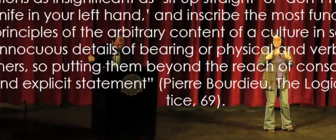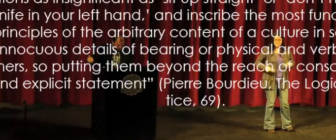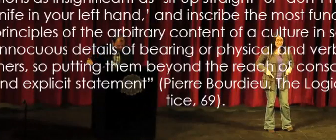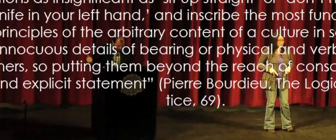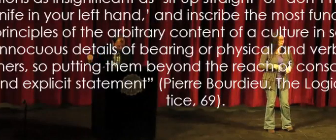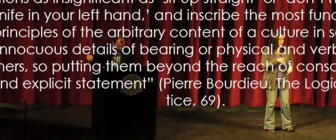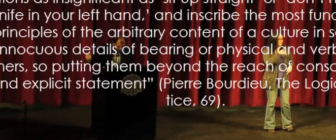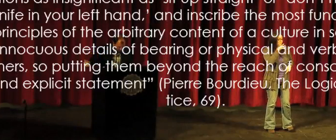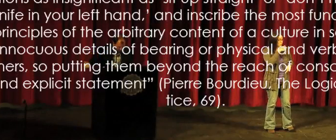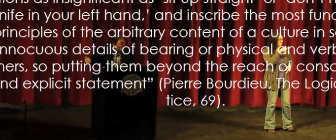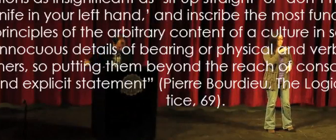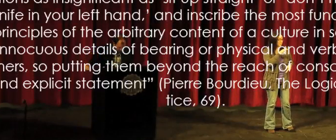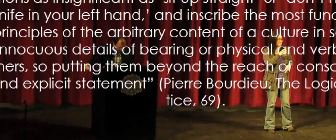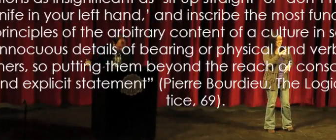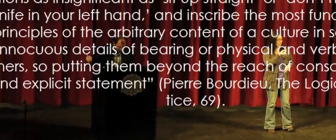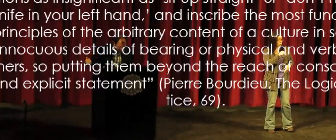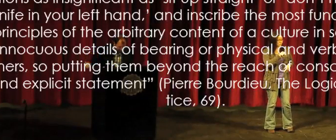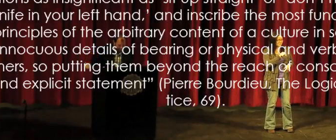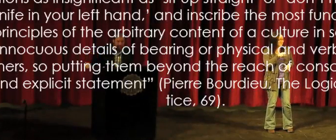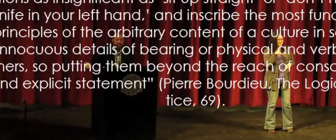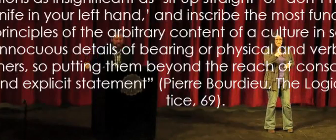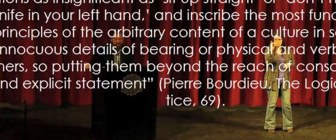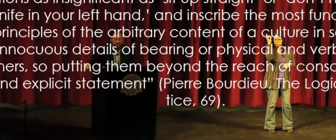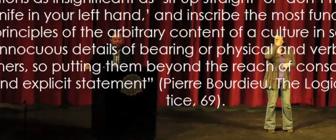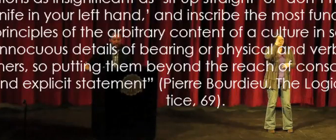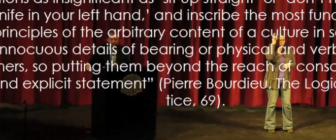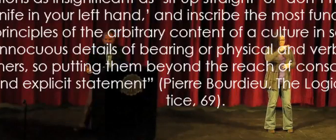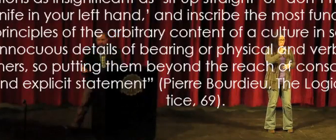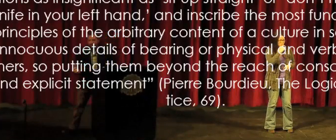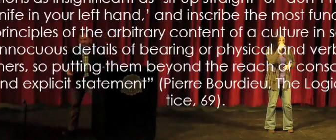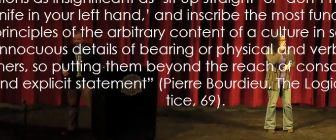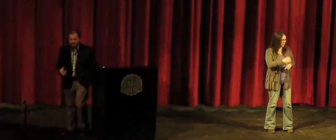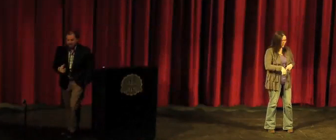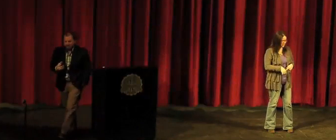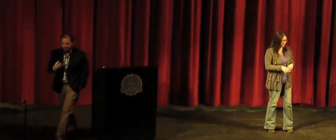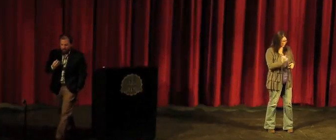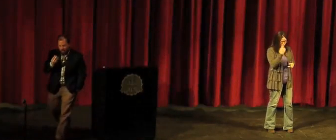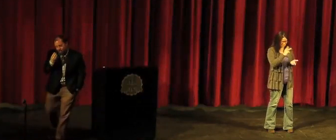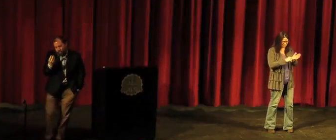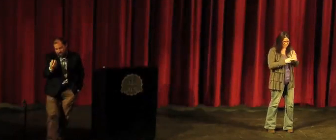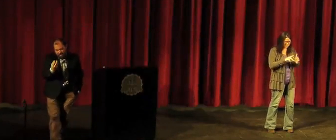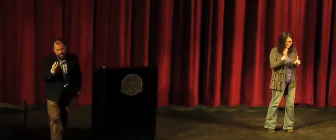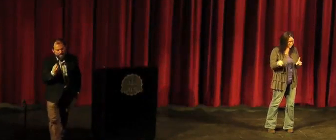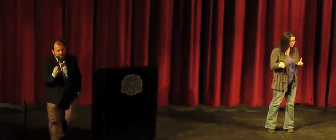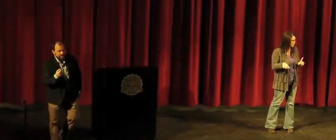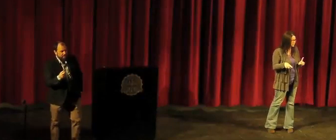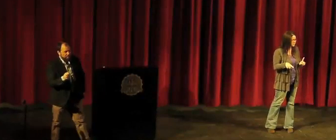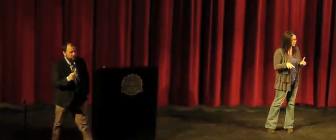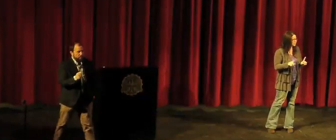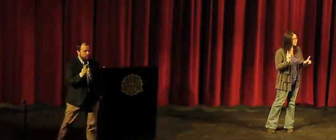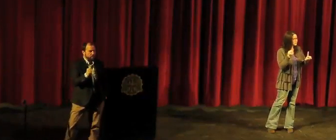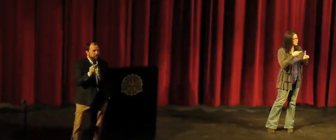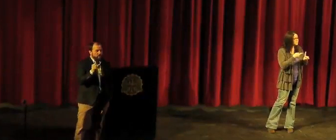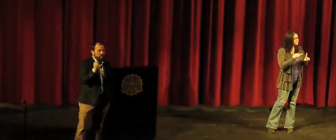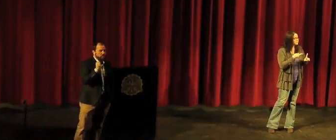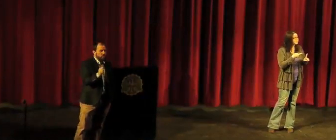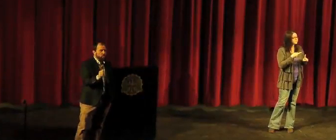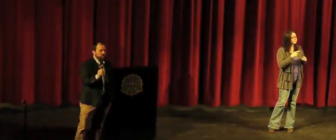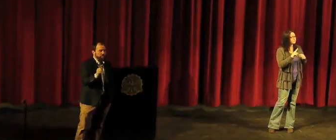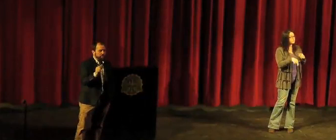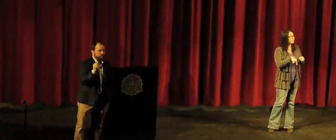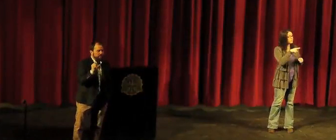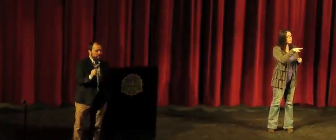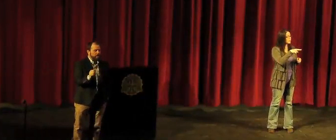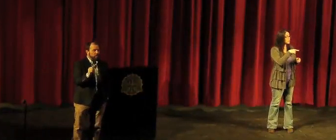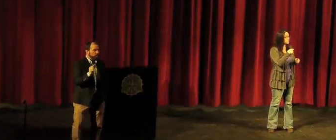so putting them beyond the reach of consciousness and explicit statement. You see what he's saying? What he's getting at is this. When you are